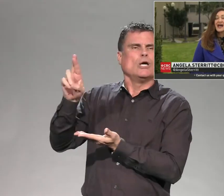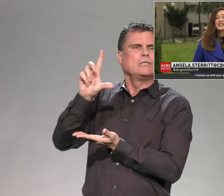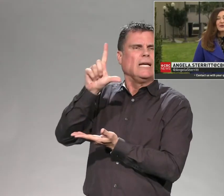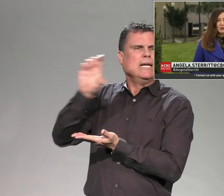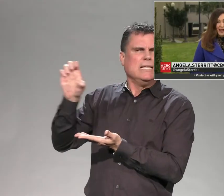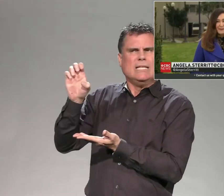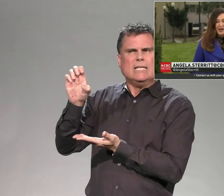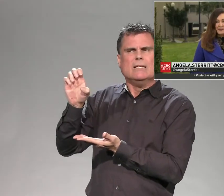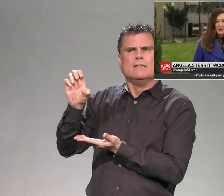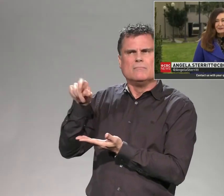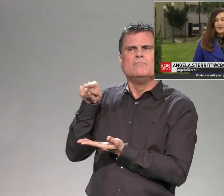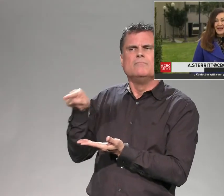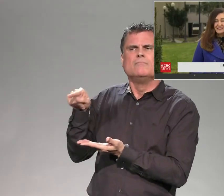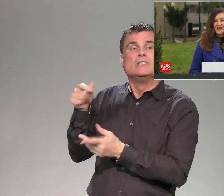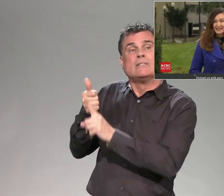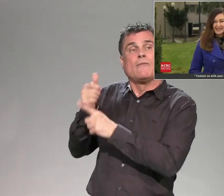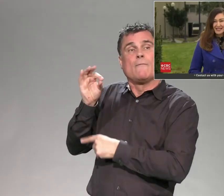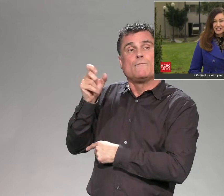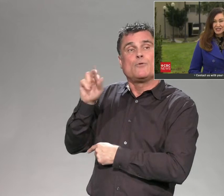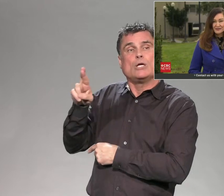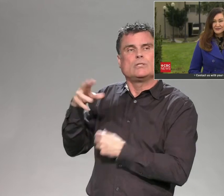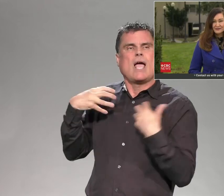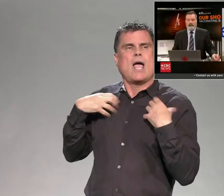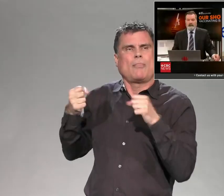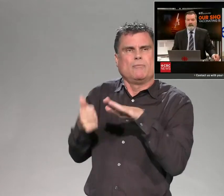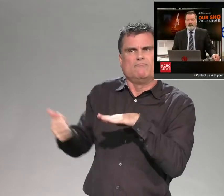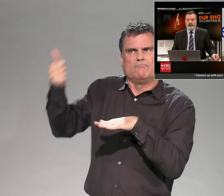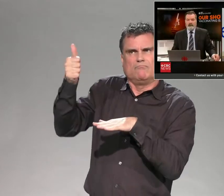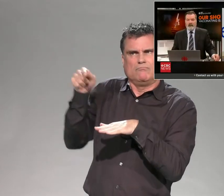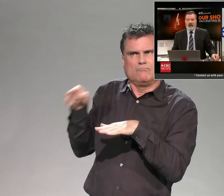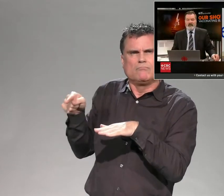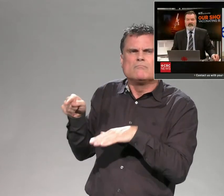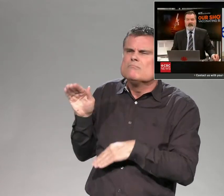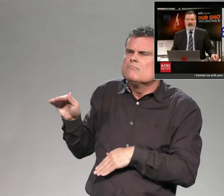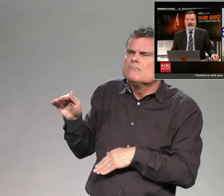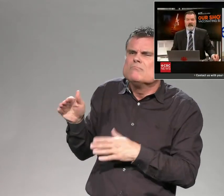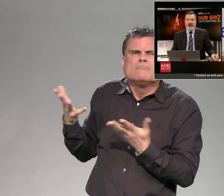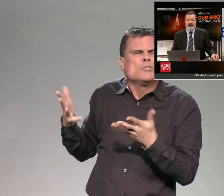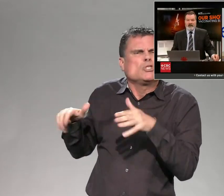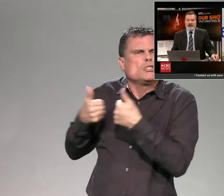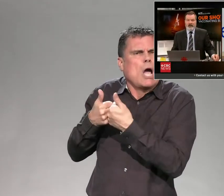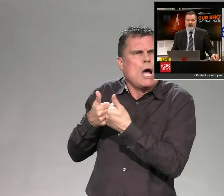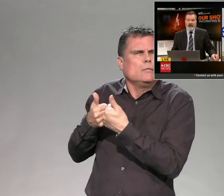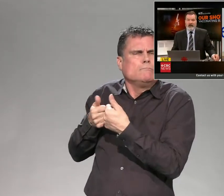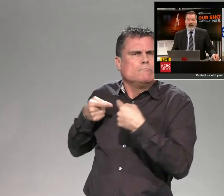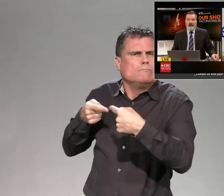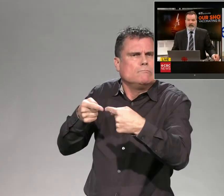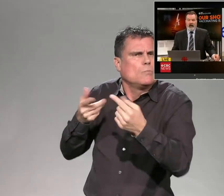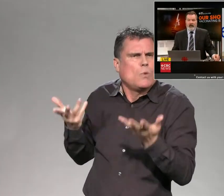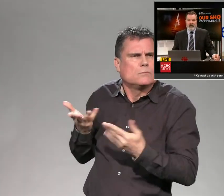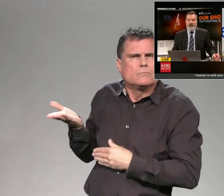authority as we ramp up for mass vaccination? And so, Dr. Lee, that question for